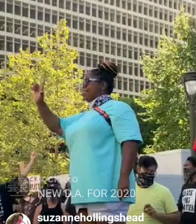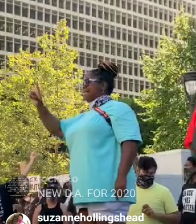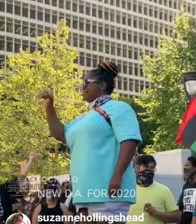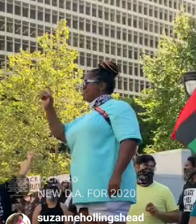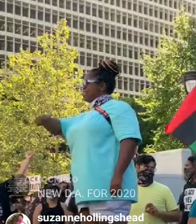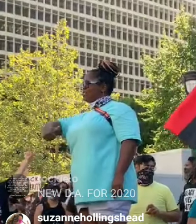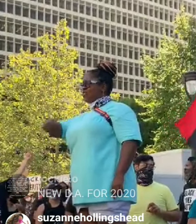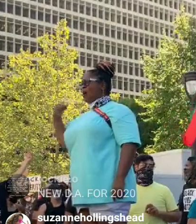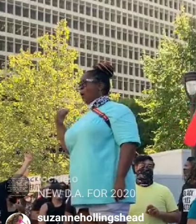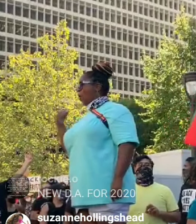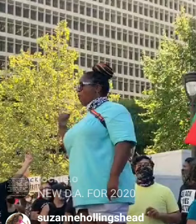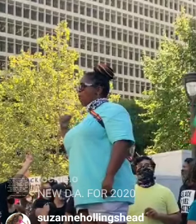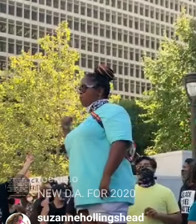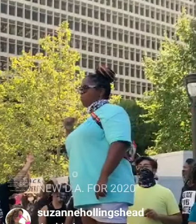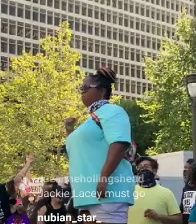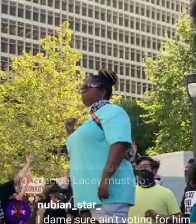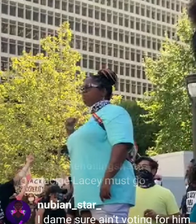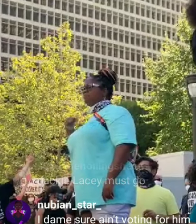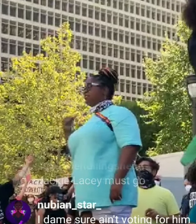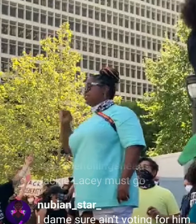Jackie Lacey will go! Jackie Lacey must go!